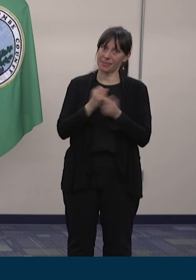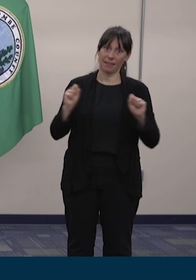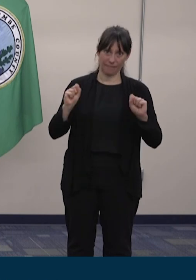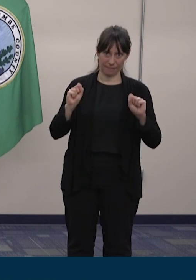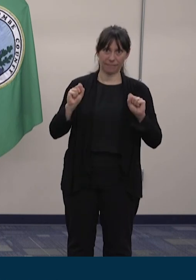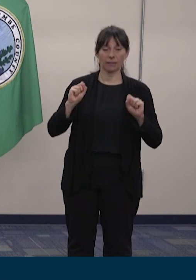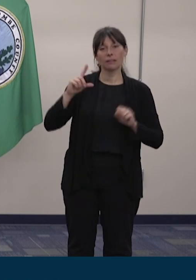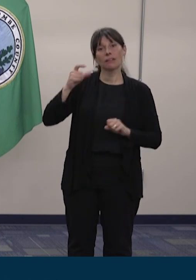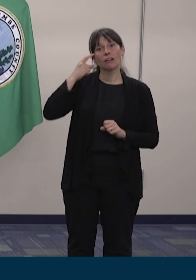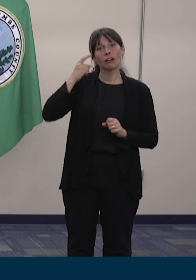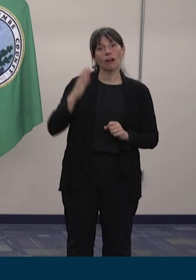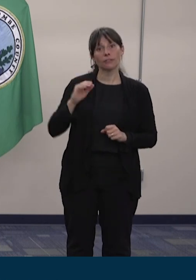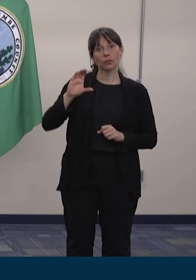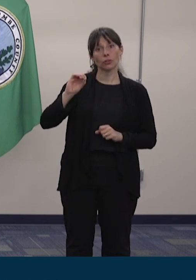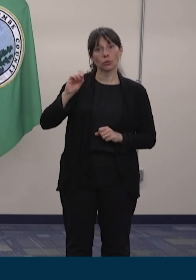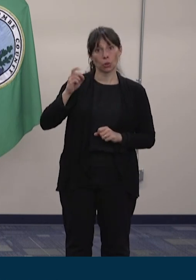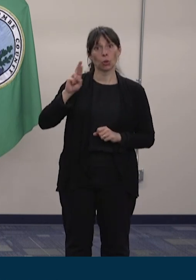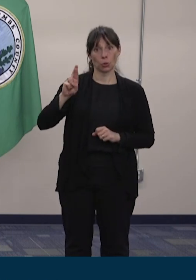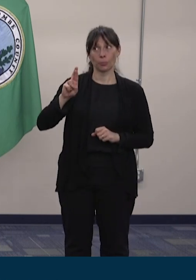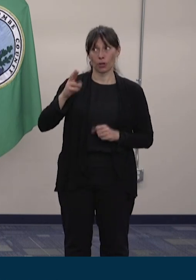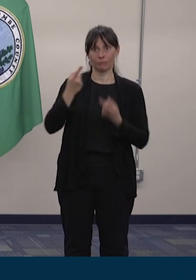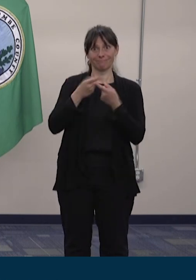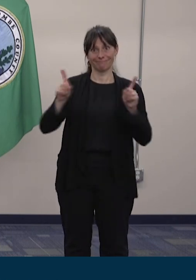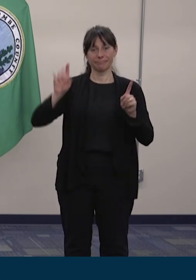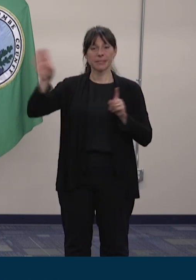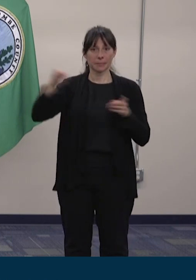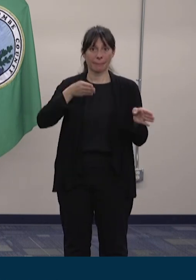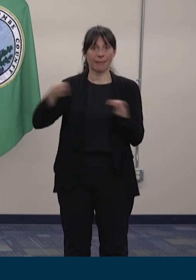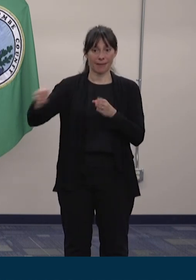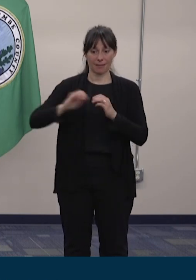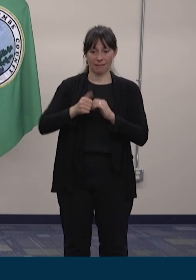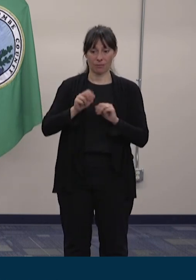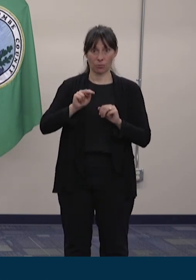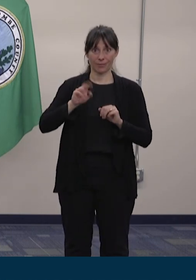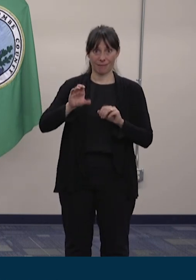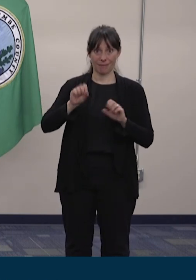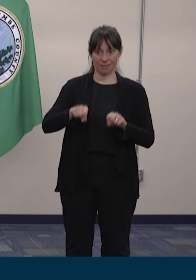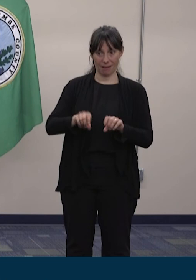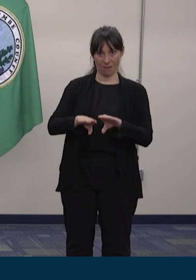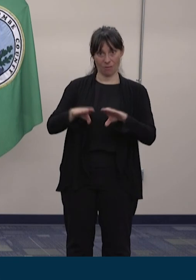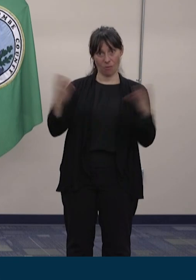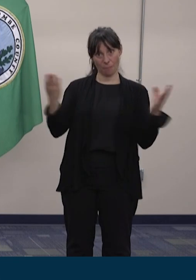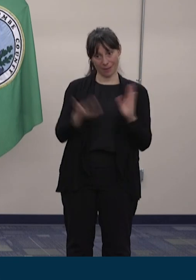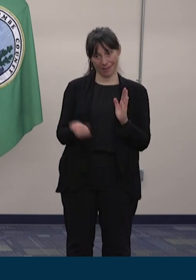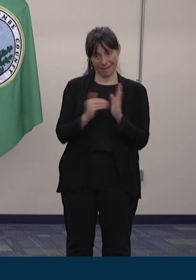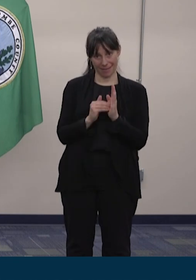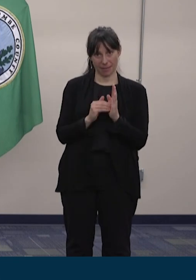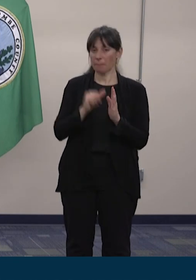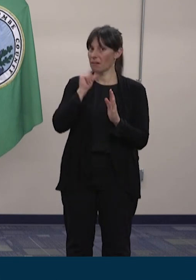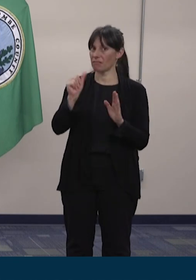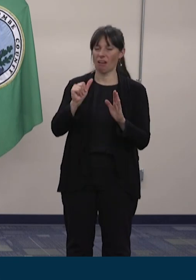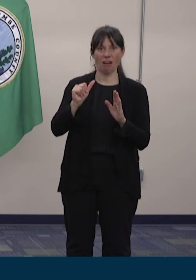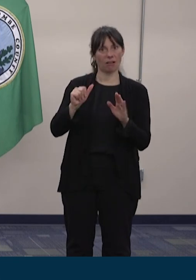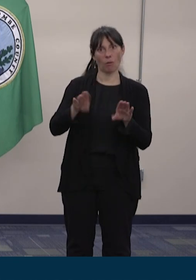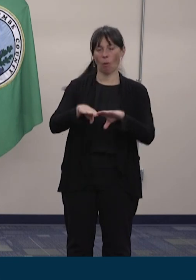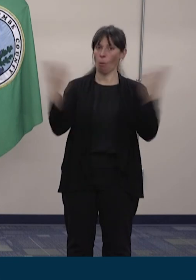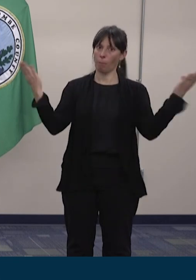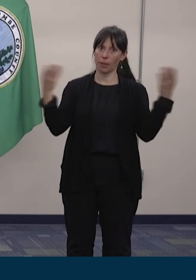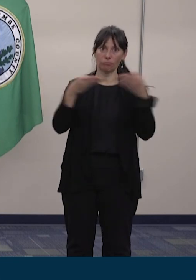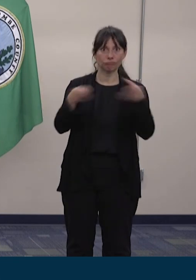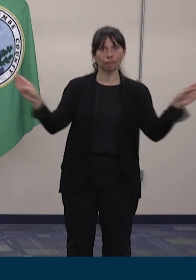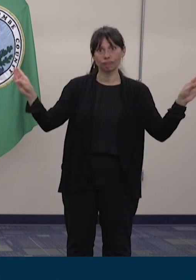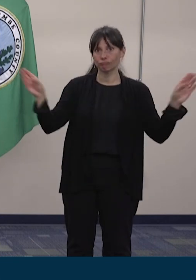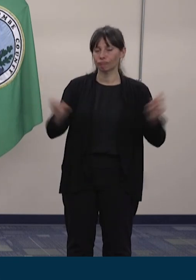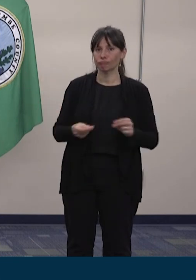Cooper pública has announced plans y el for a gobernador reopening Cooper process for ha North Carolina anunciado using a phased approach and with una scientific manera de metrics poder